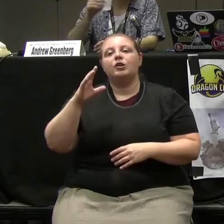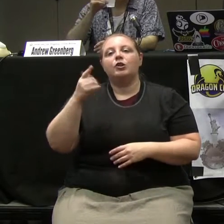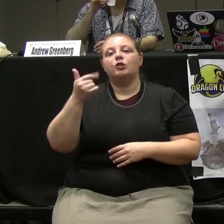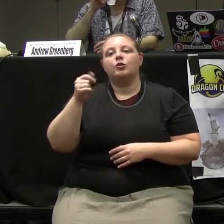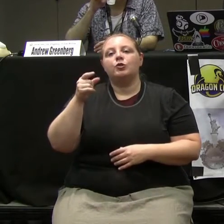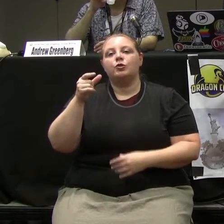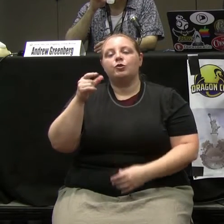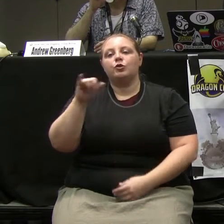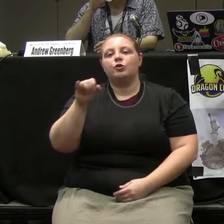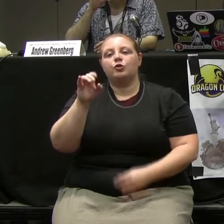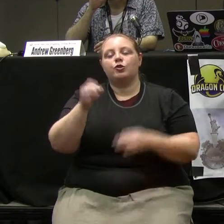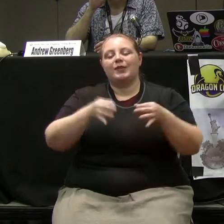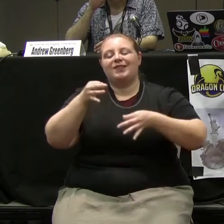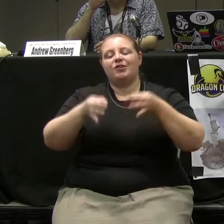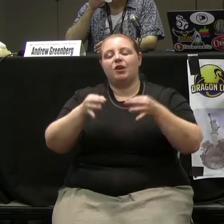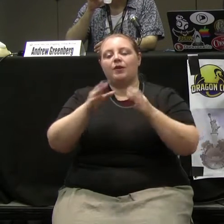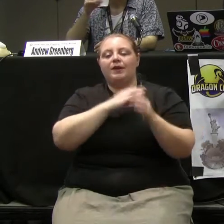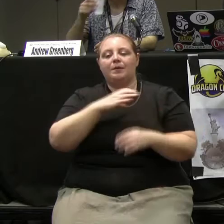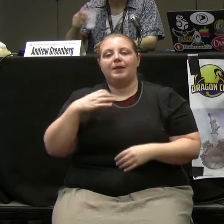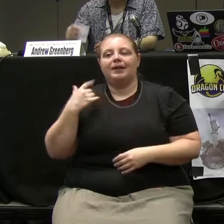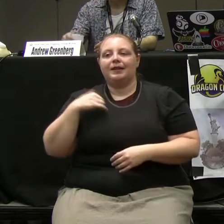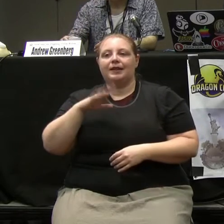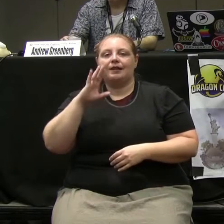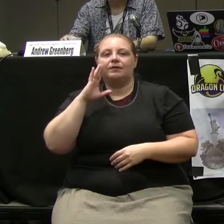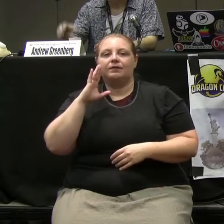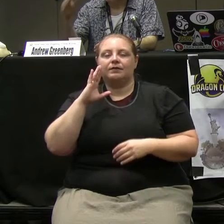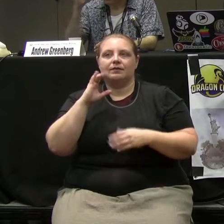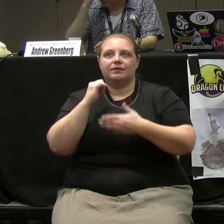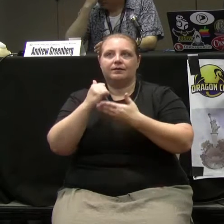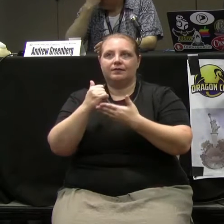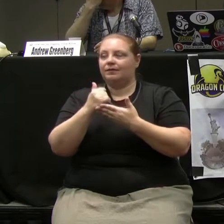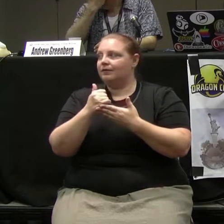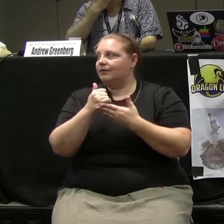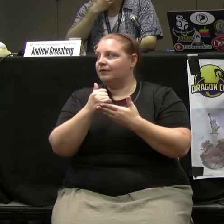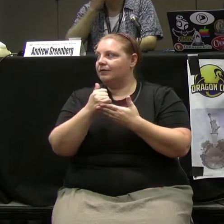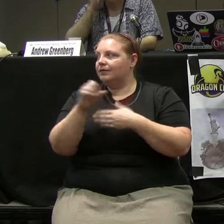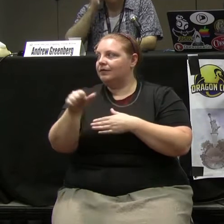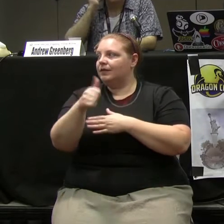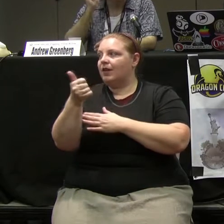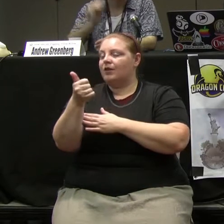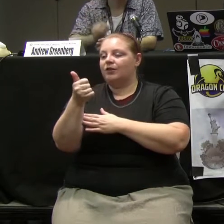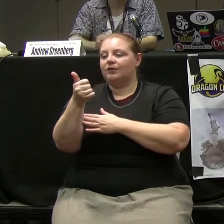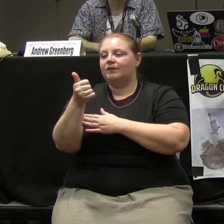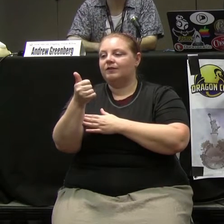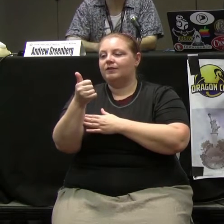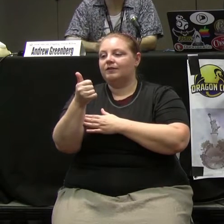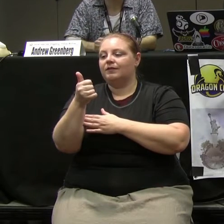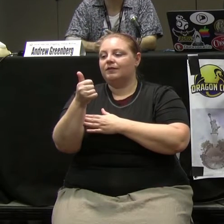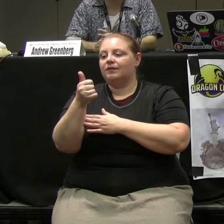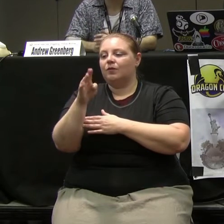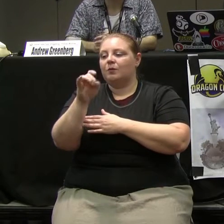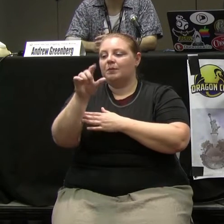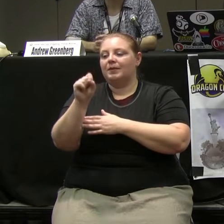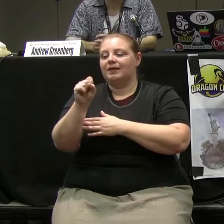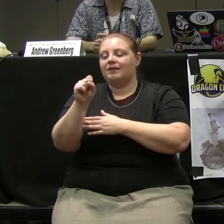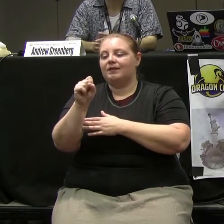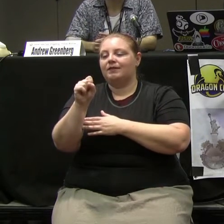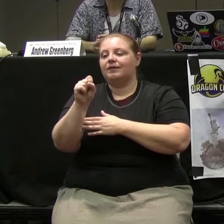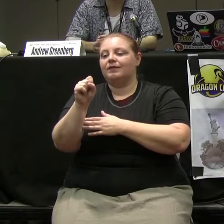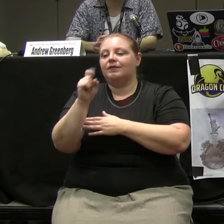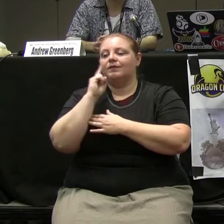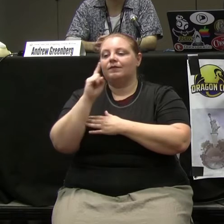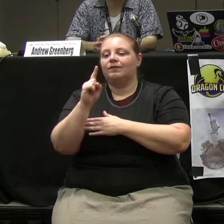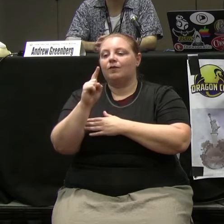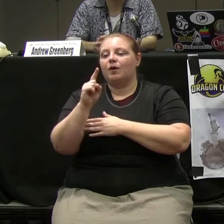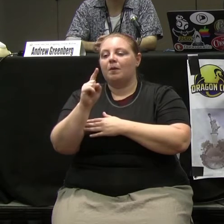I advise members of that committee and other senators on bills that are introduced on technology and